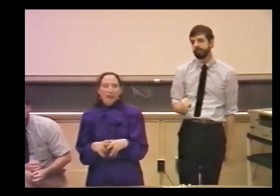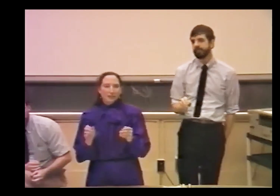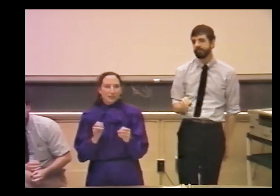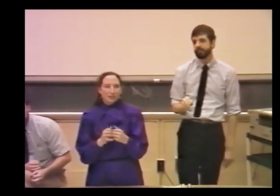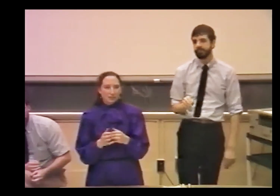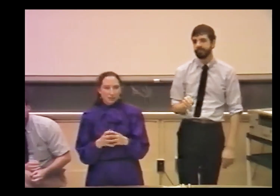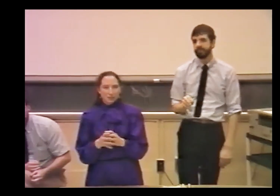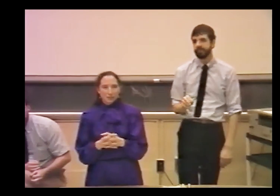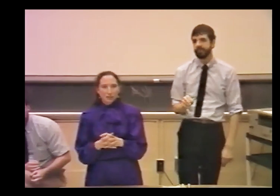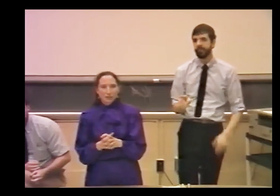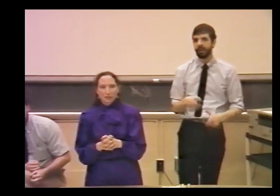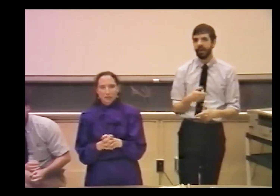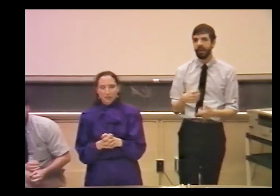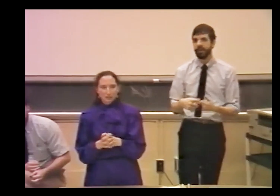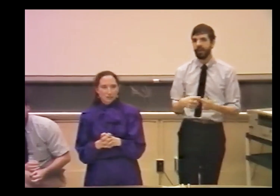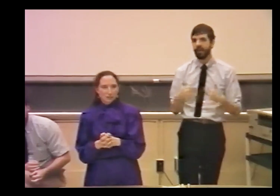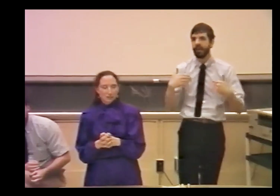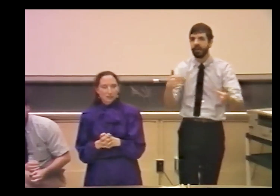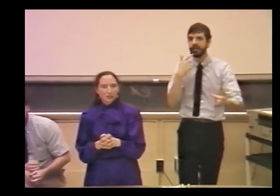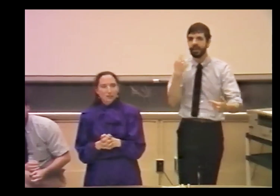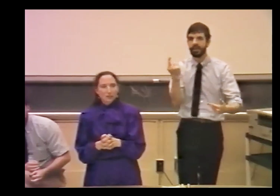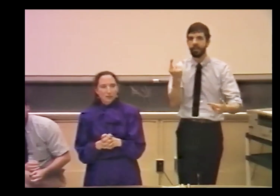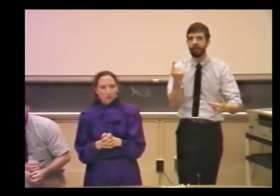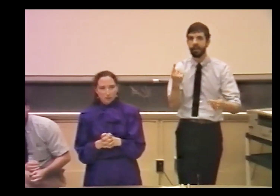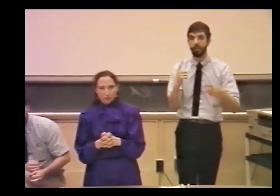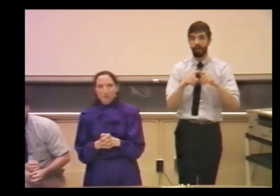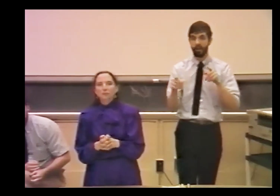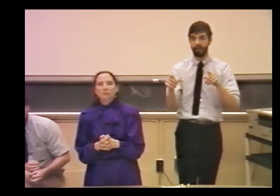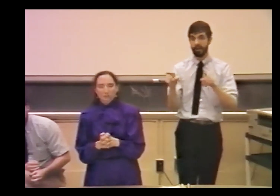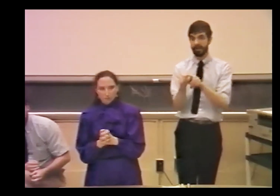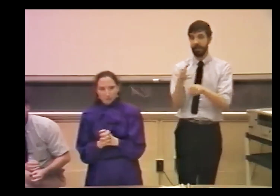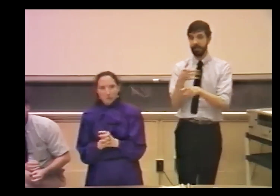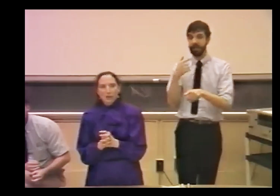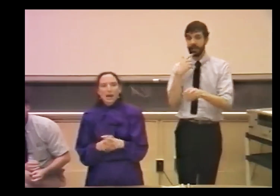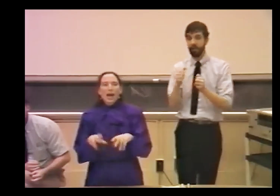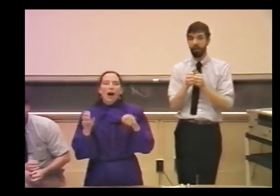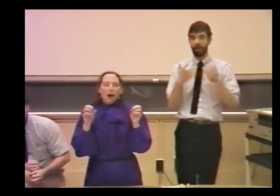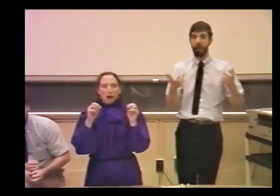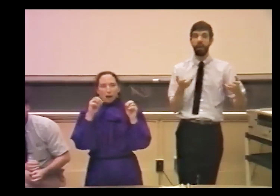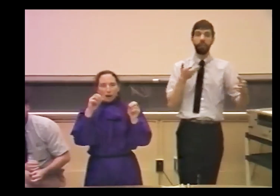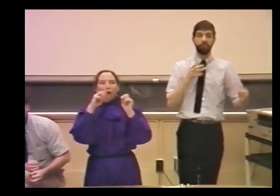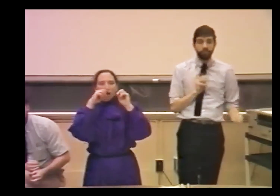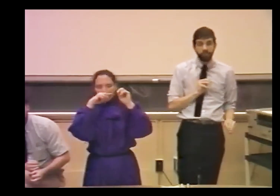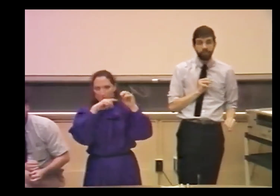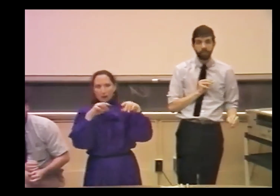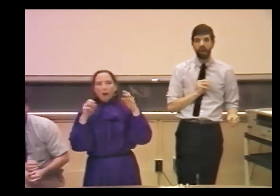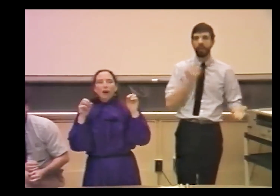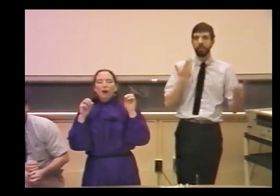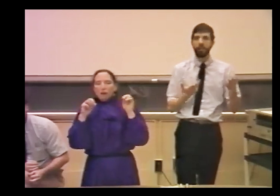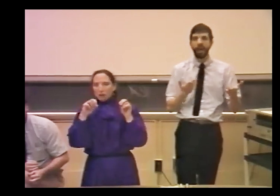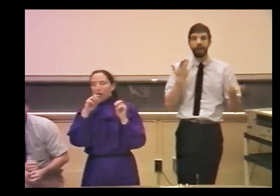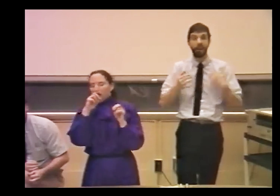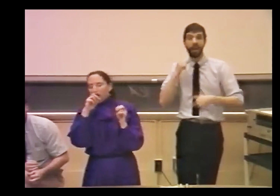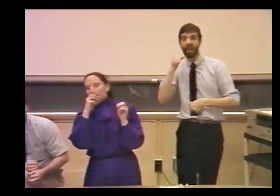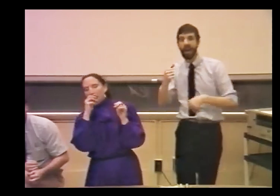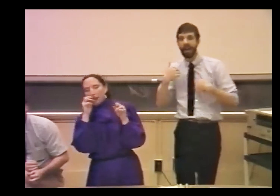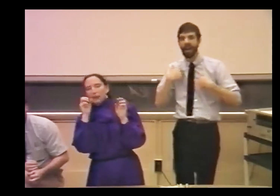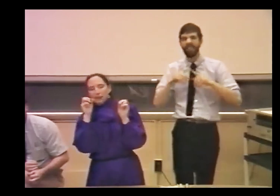and then says something. Now, the same thing said without that phrase may or may not have different Okay,